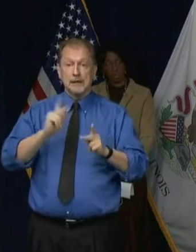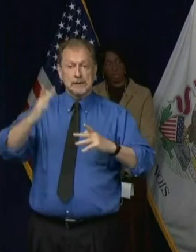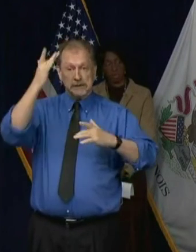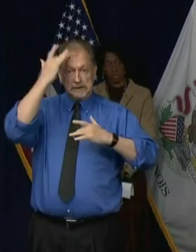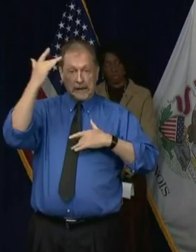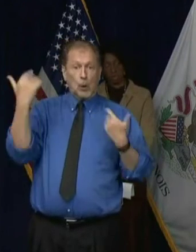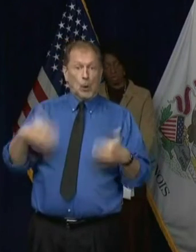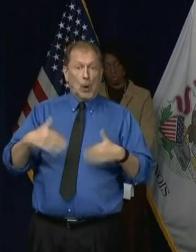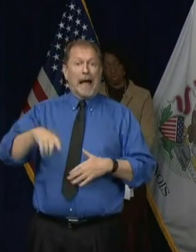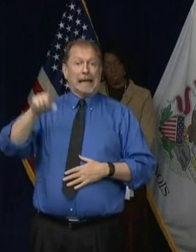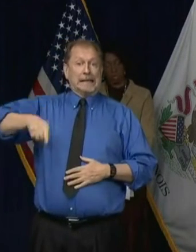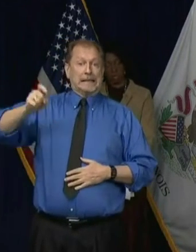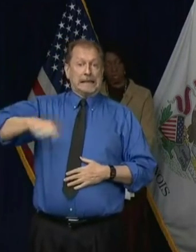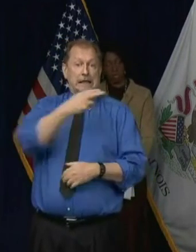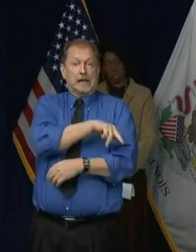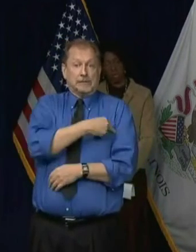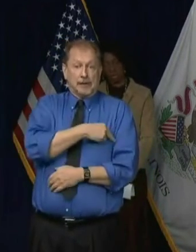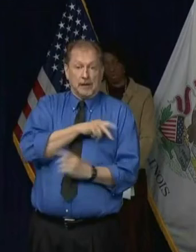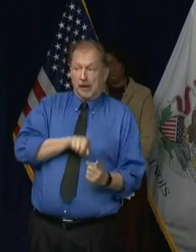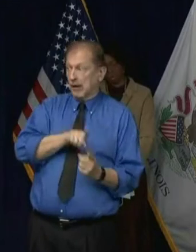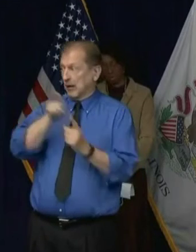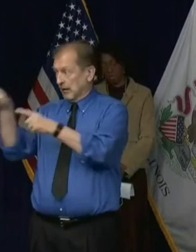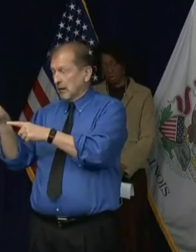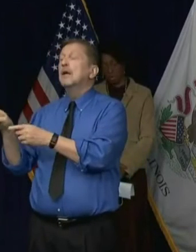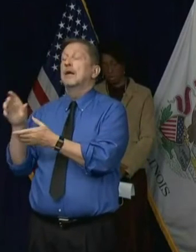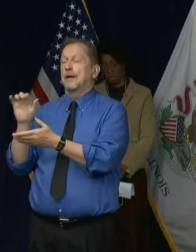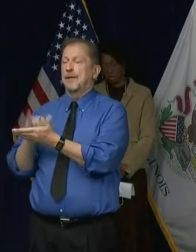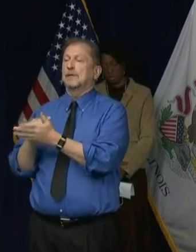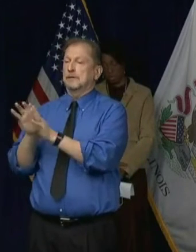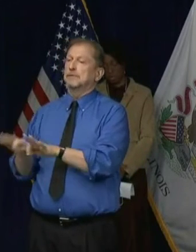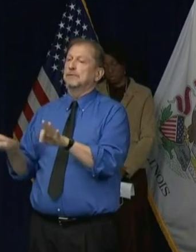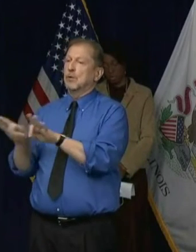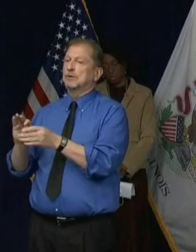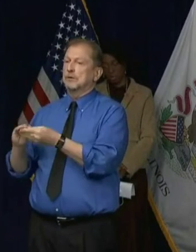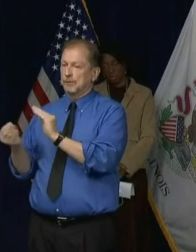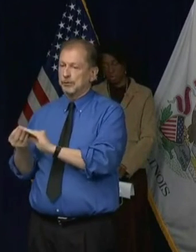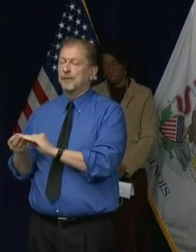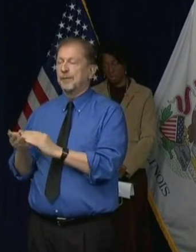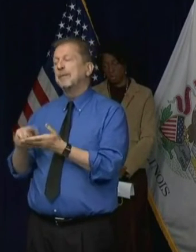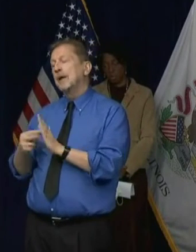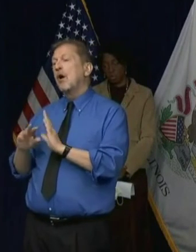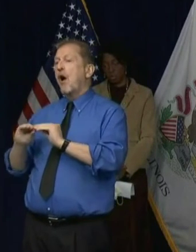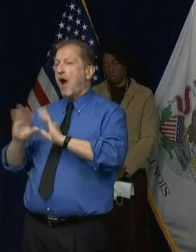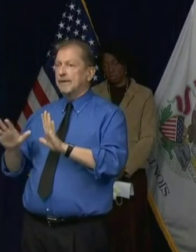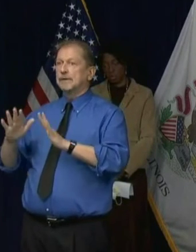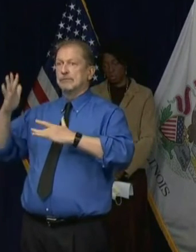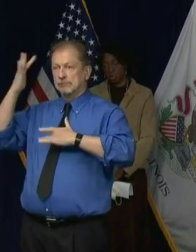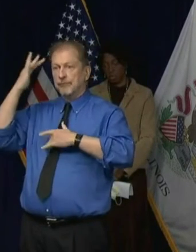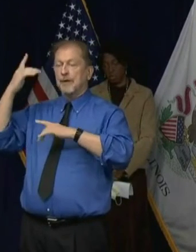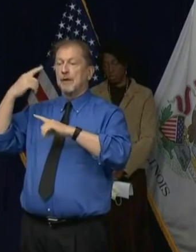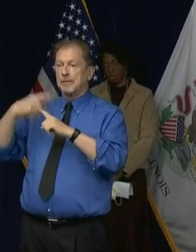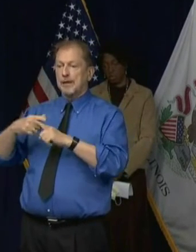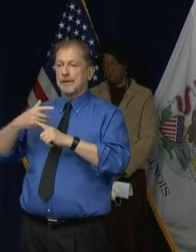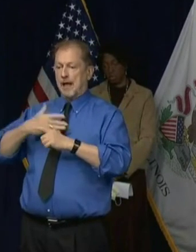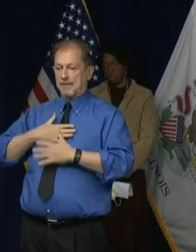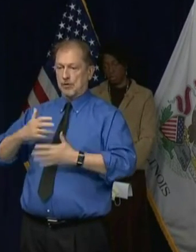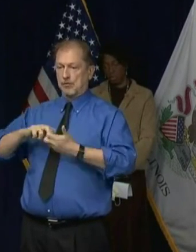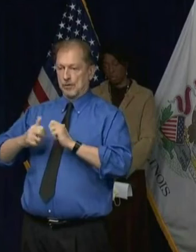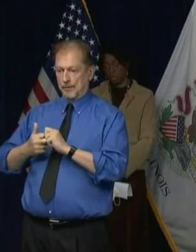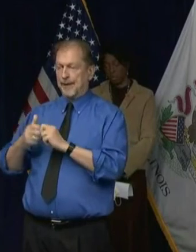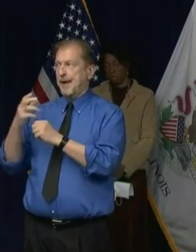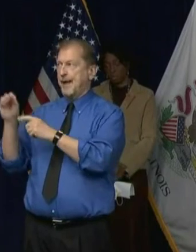a definite signal, that someone is, COVID-19 positive, likely, if they have a respiratory issue. And then, of course,